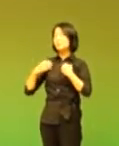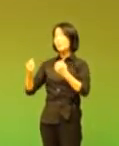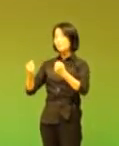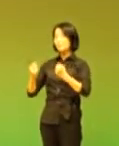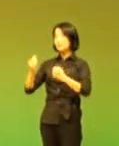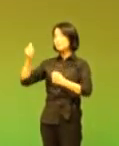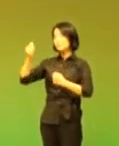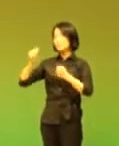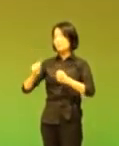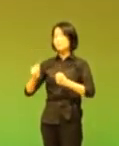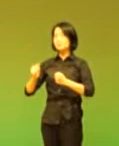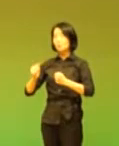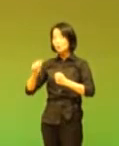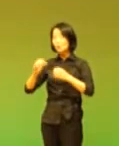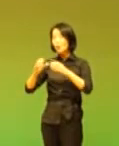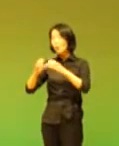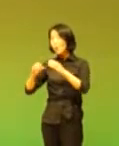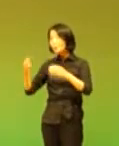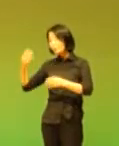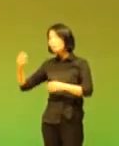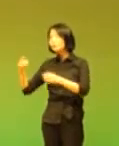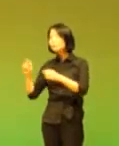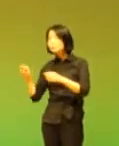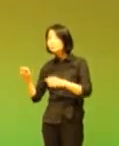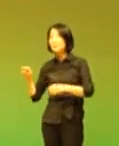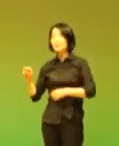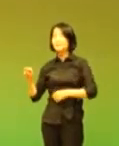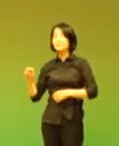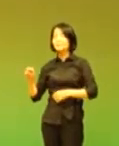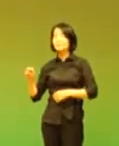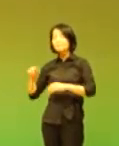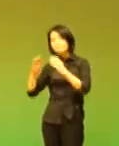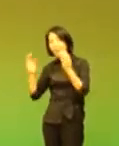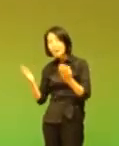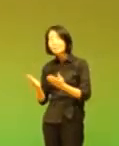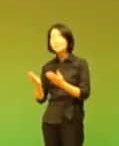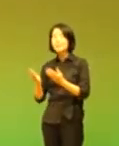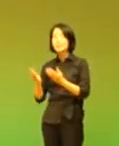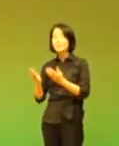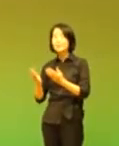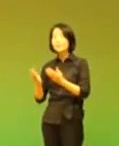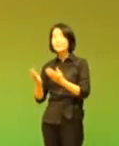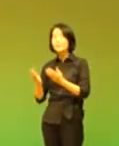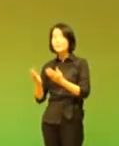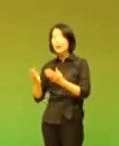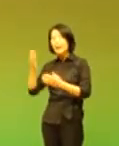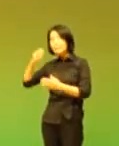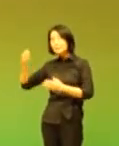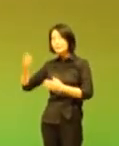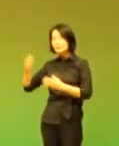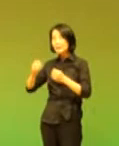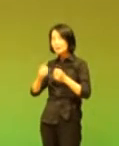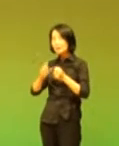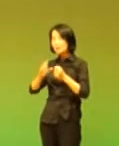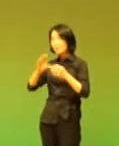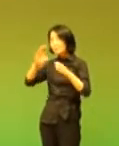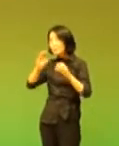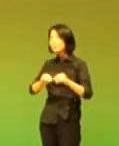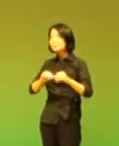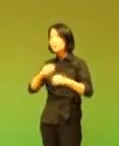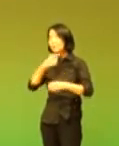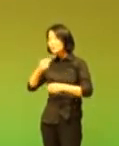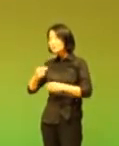All of these countries have said in one form or another that they want the United States to take their bombs home.